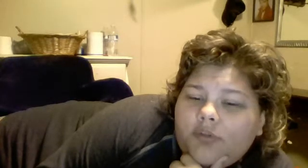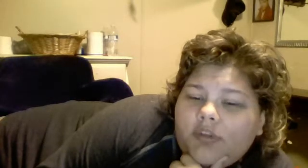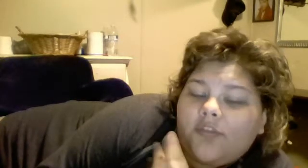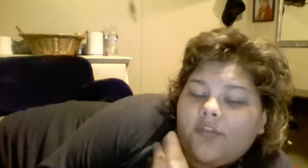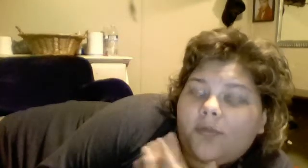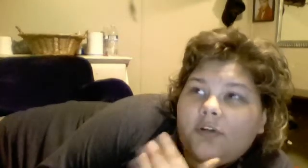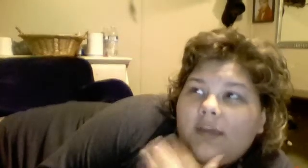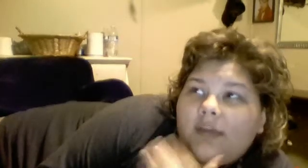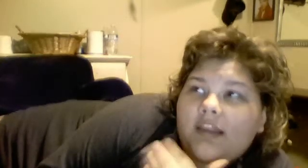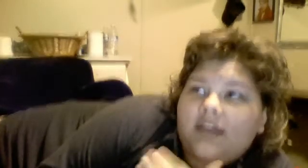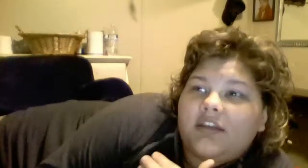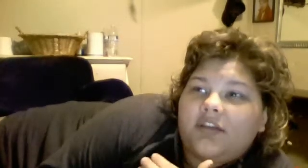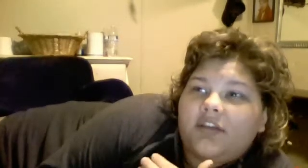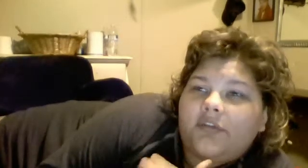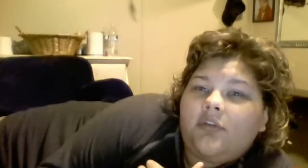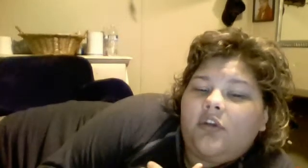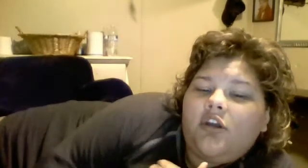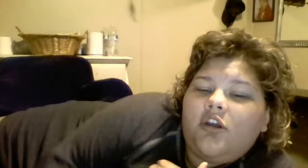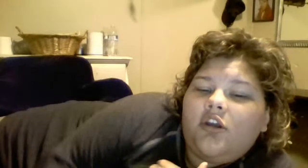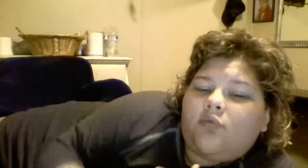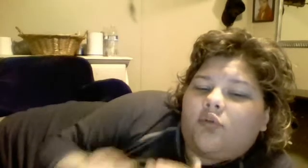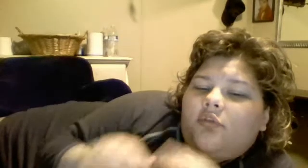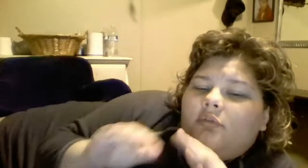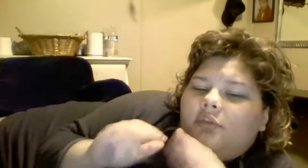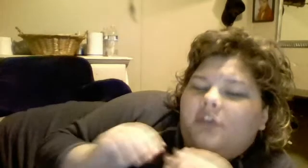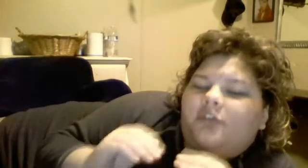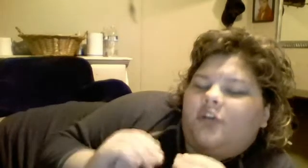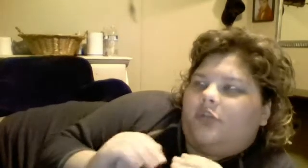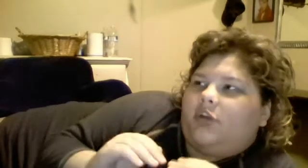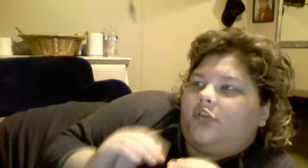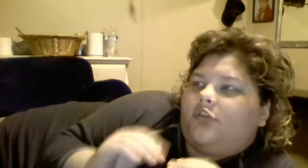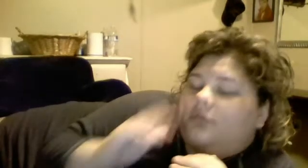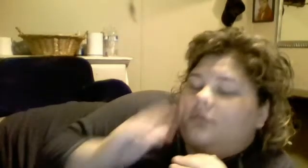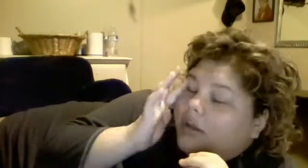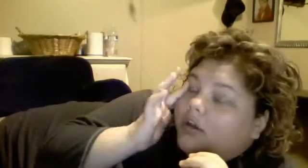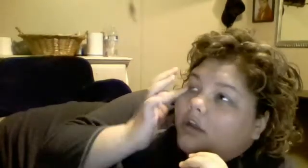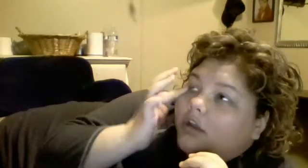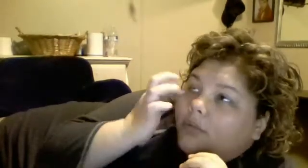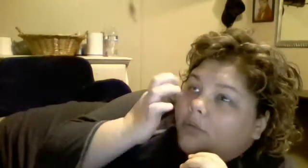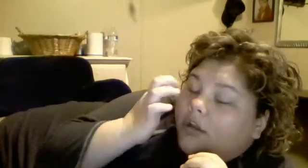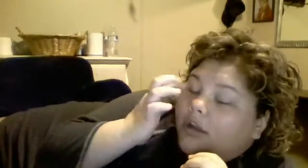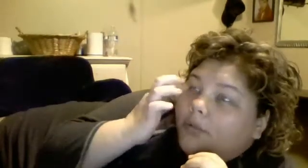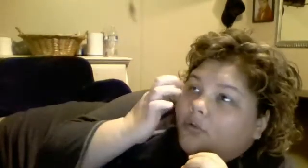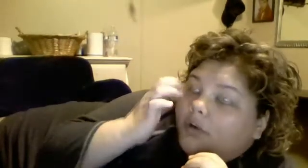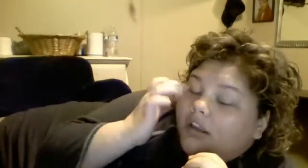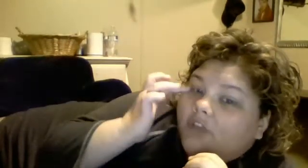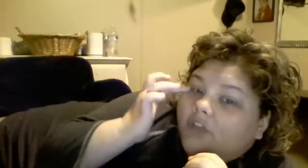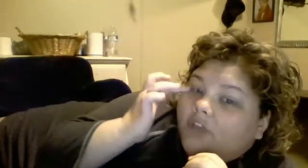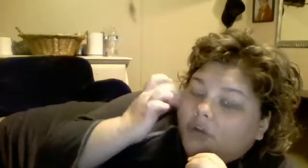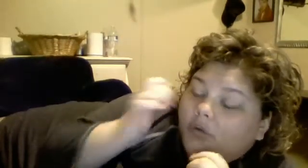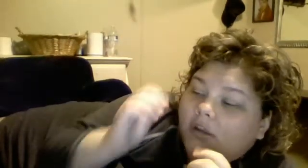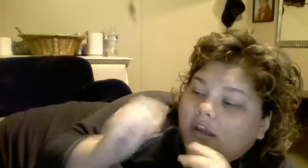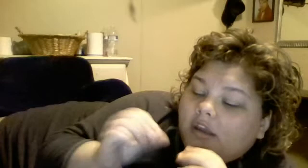That's what Twilight is for this generation. Now, I'm a Twilight fan. I'm not a Twilight hater,